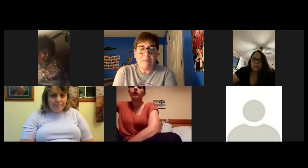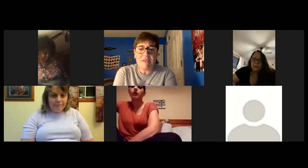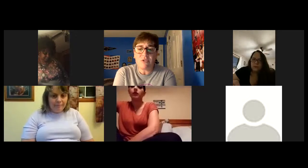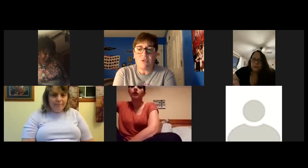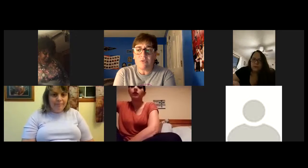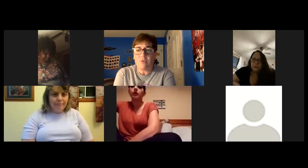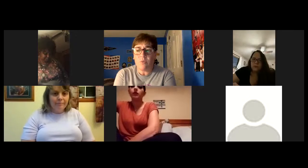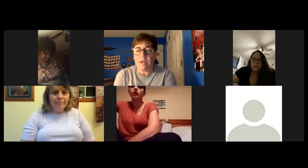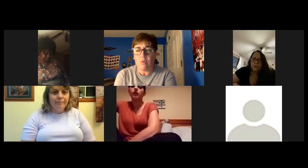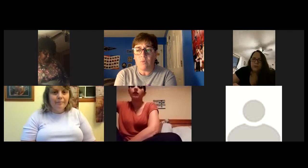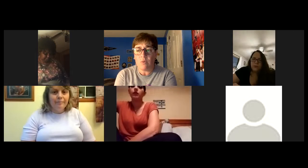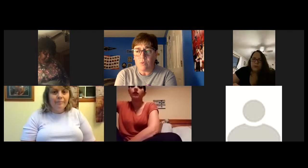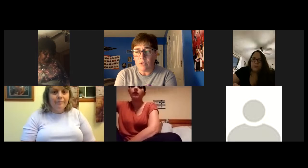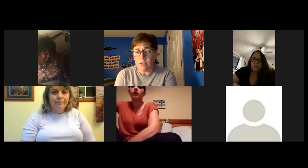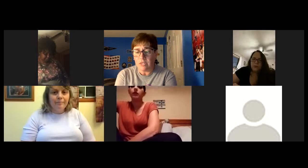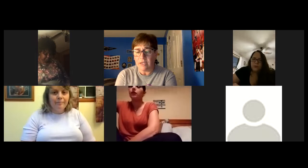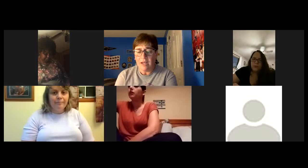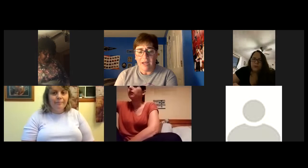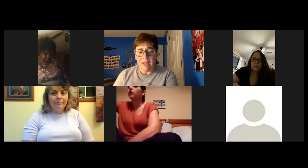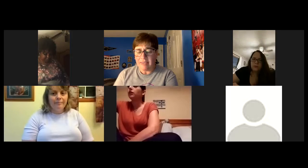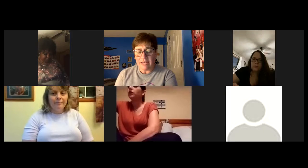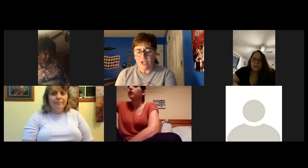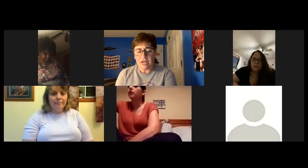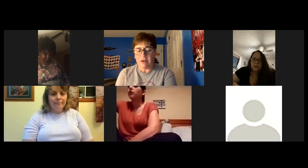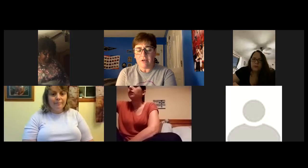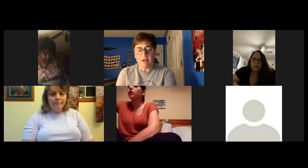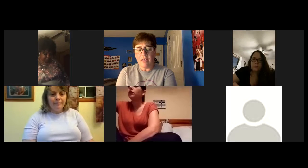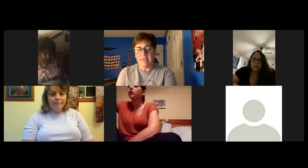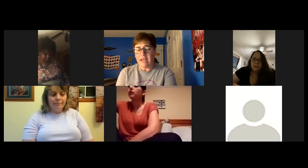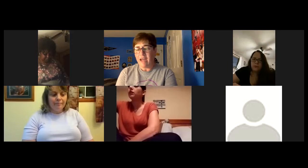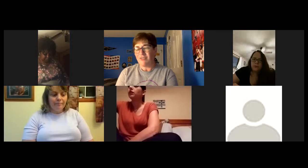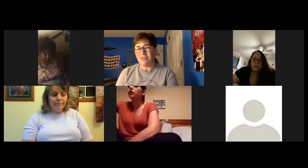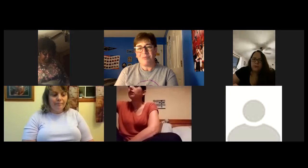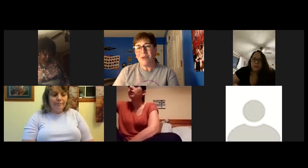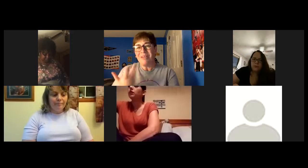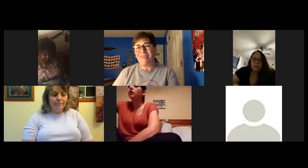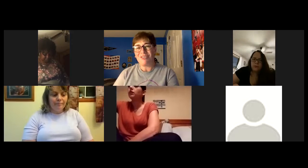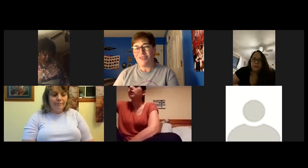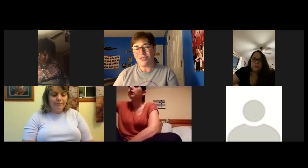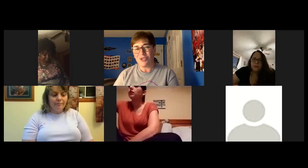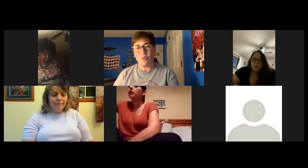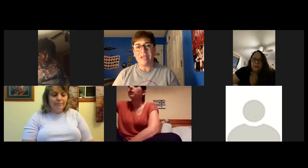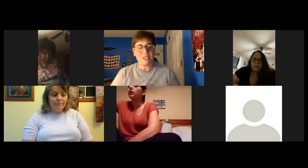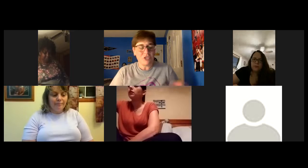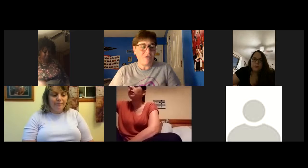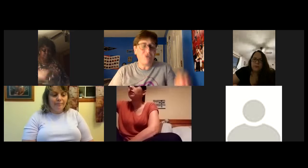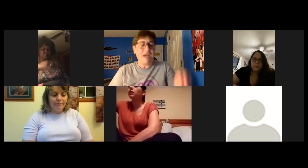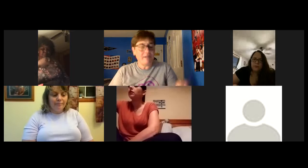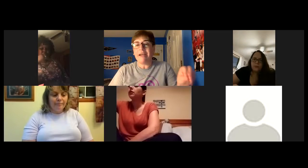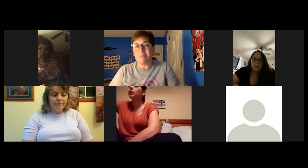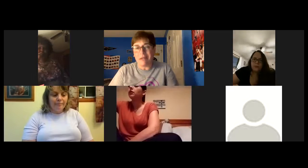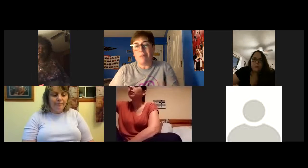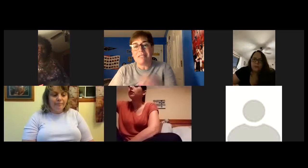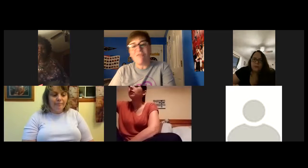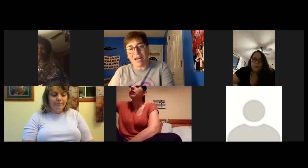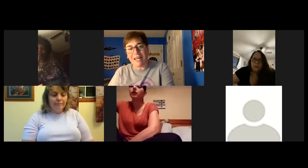first semester when we were learning, I think I shared that probably after the first 2 weeks, because you figure you had